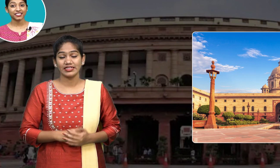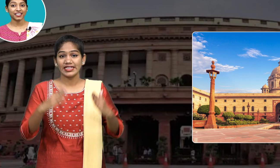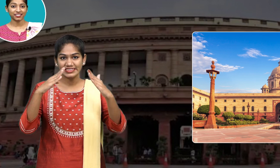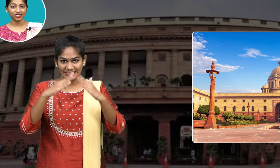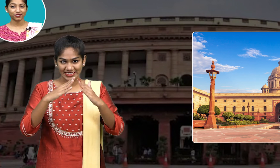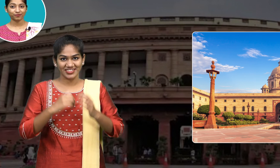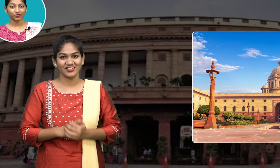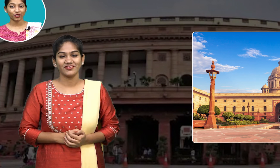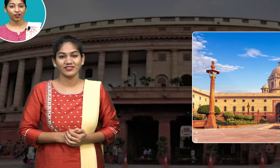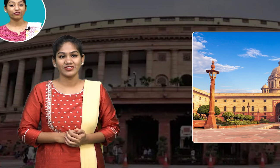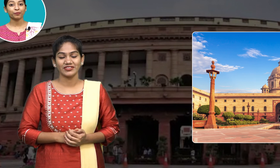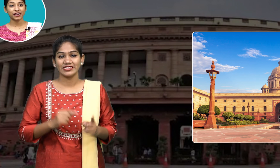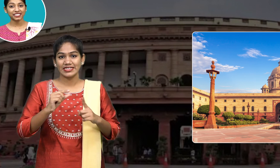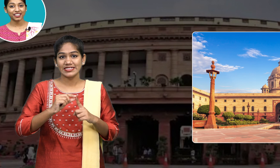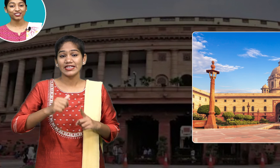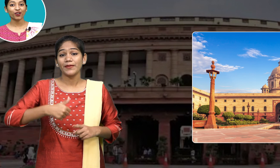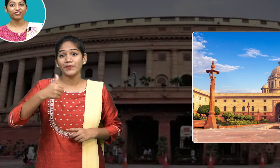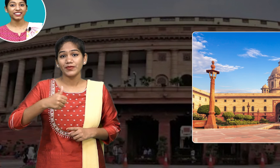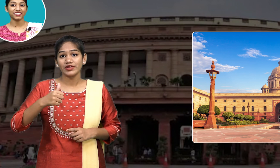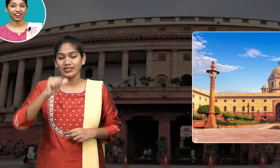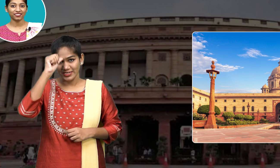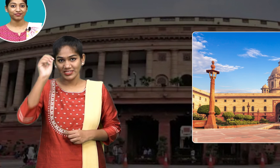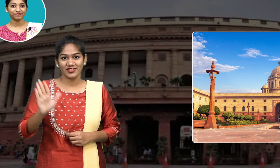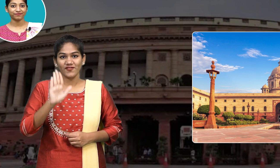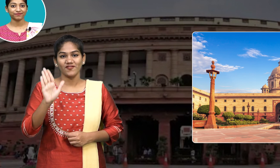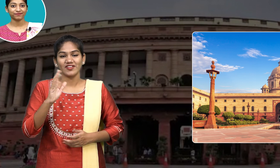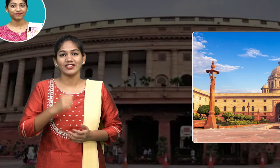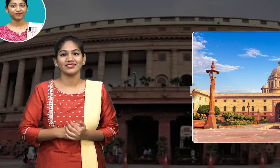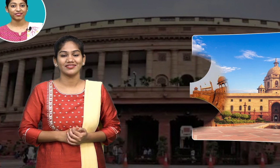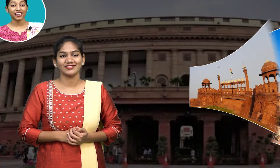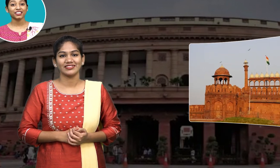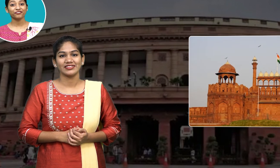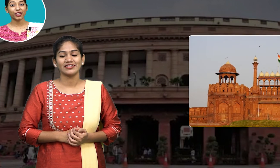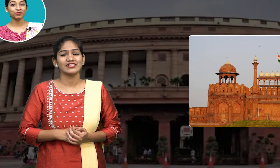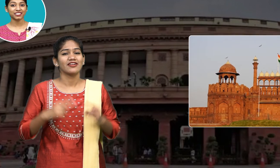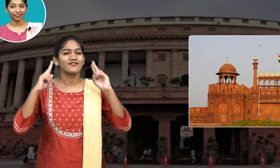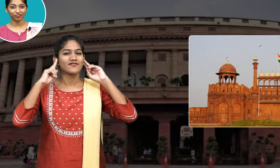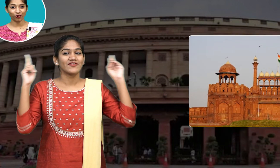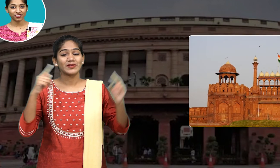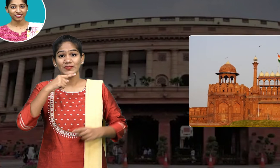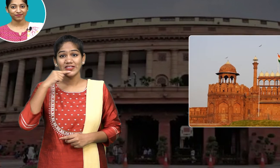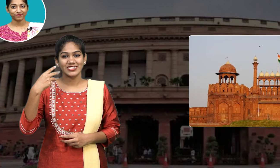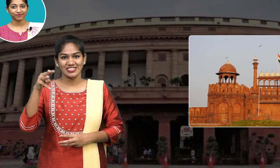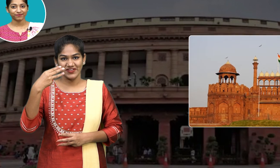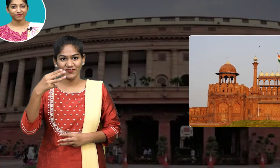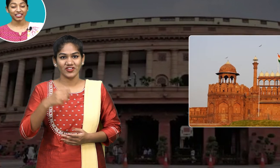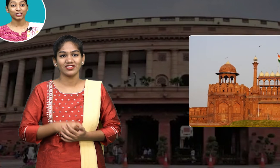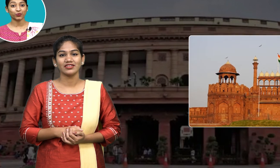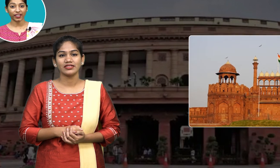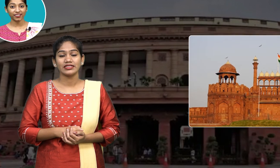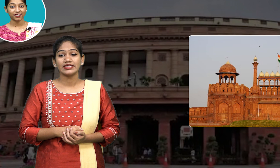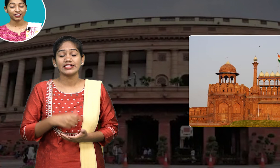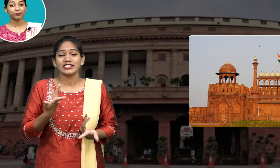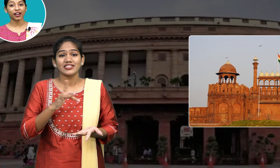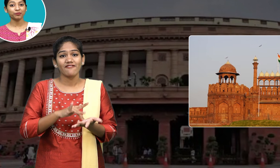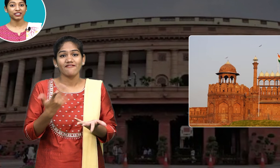The residence of the President of India. The famous Red Fort is